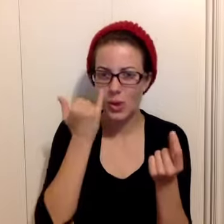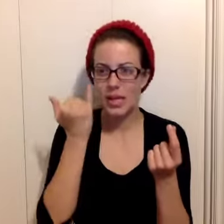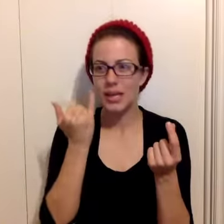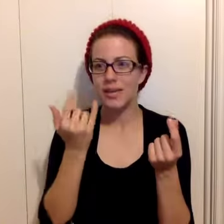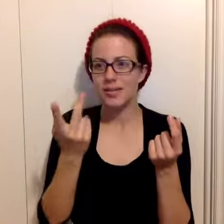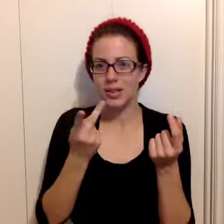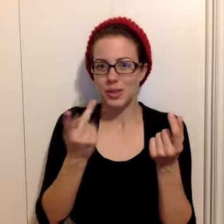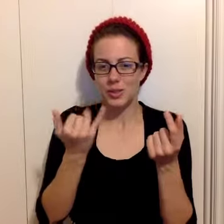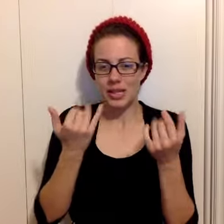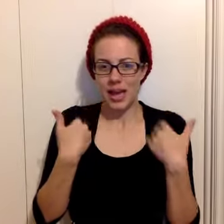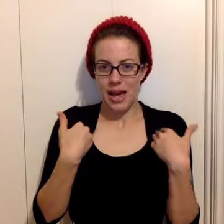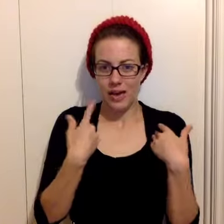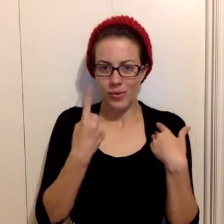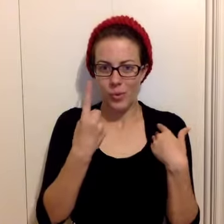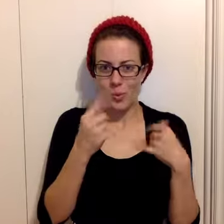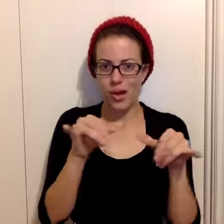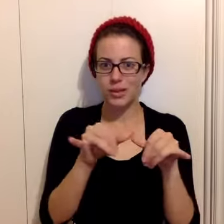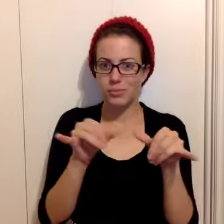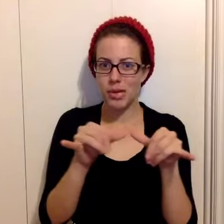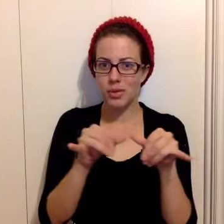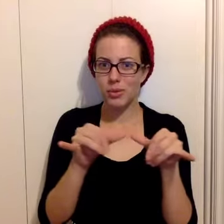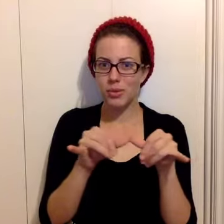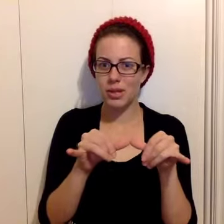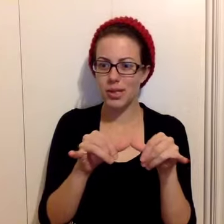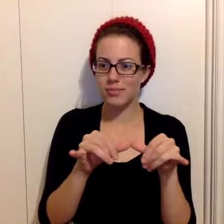and one measurement in feet?